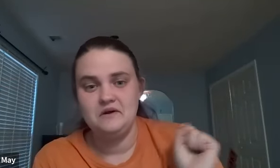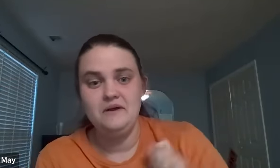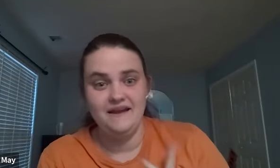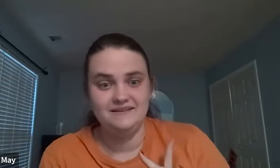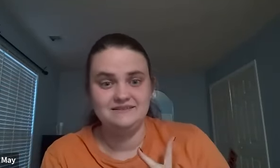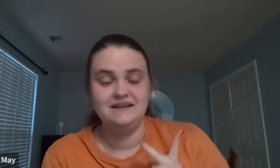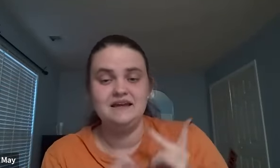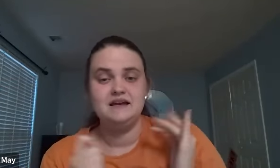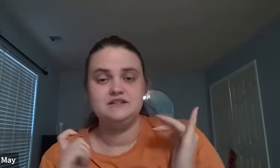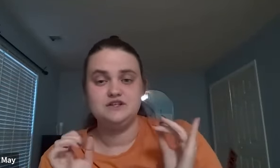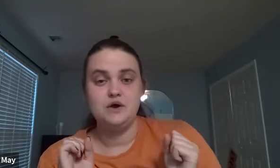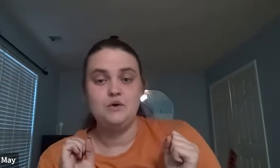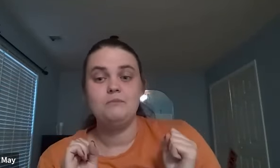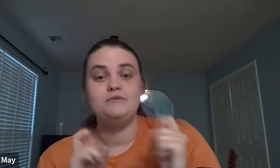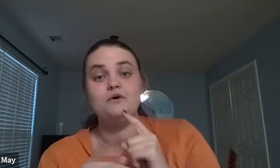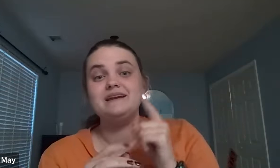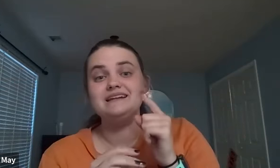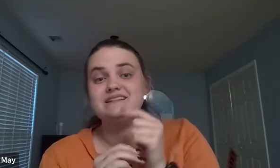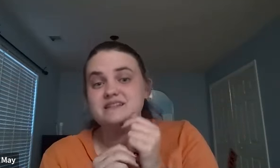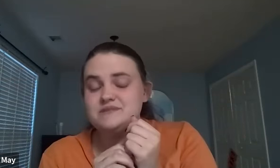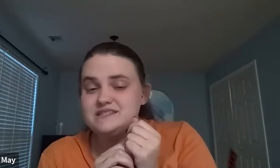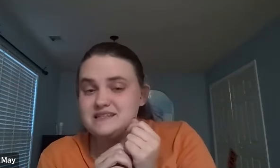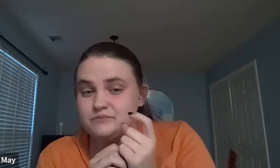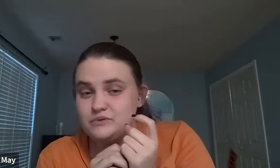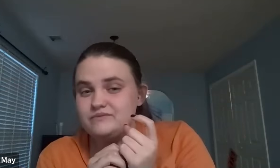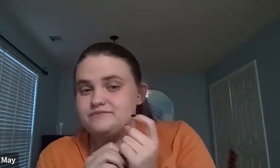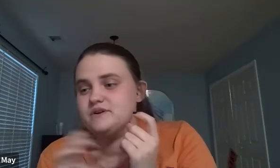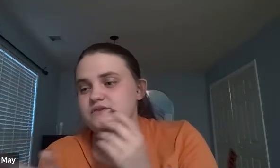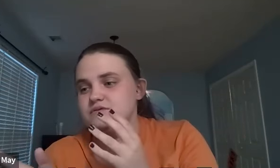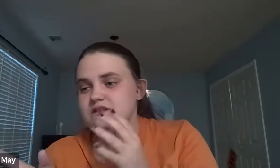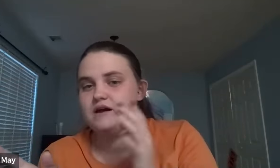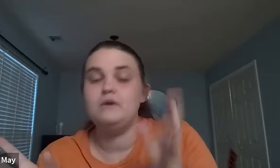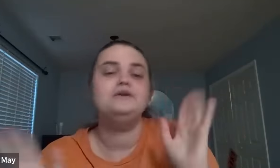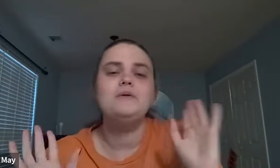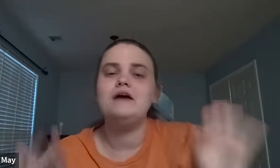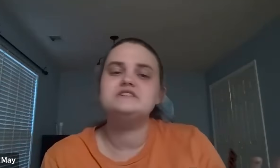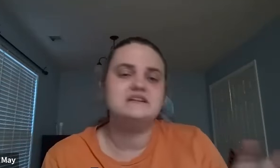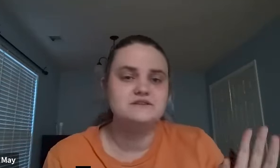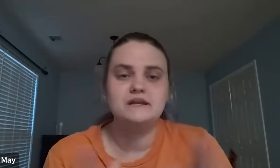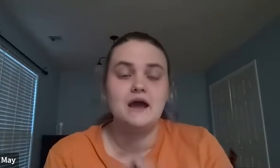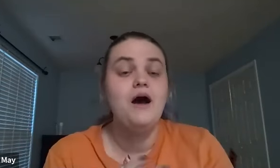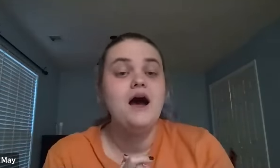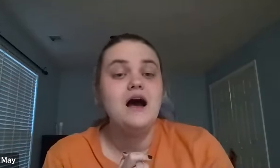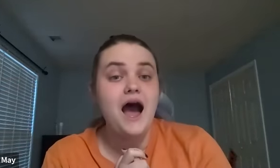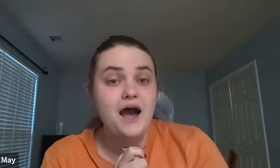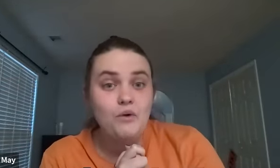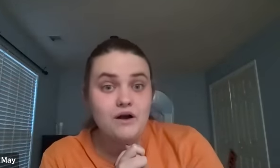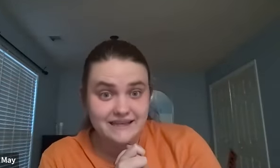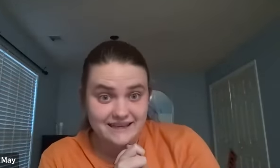Okay. So before we get into some simple, I'll just give this one now. I want